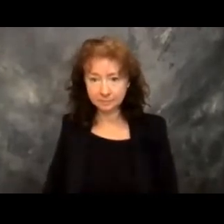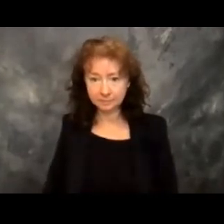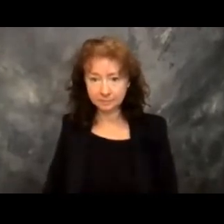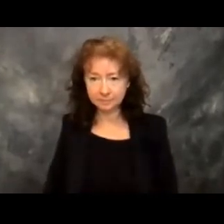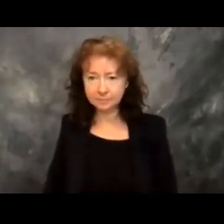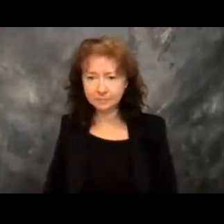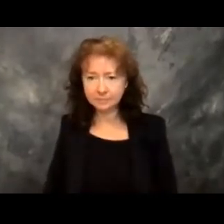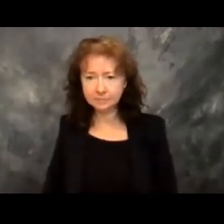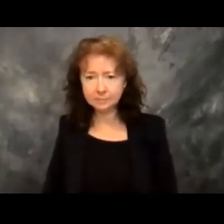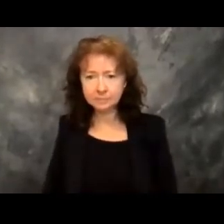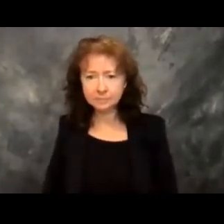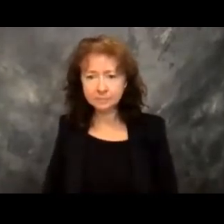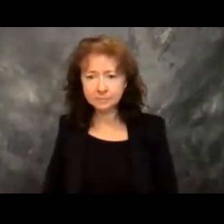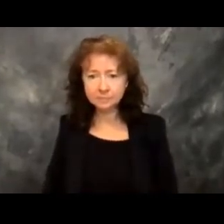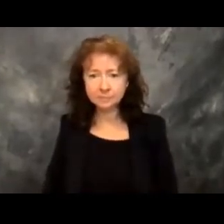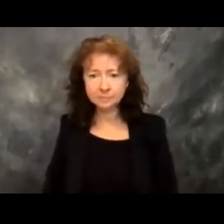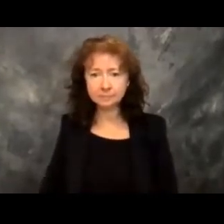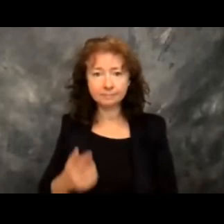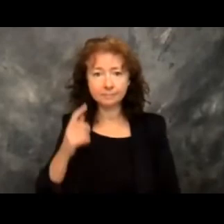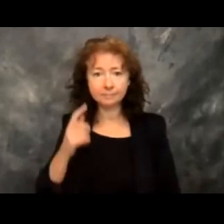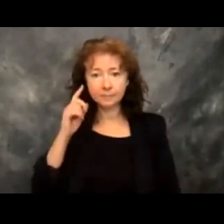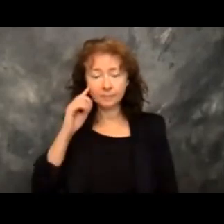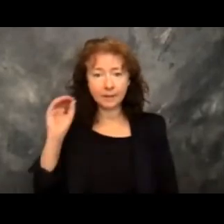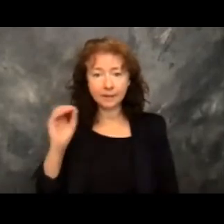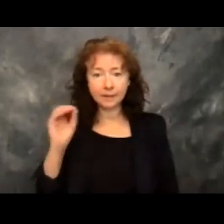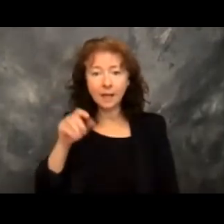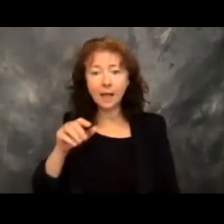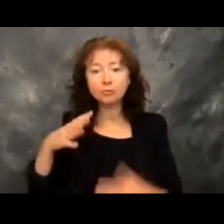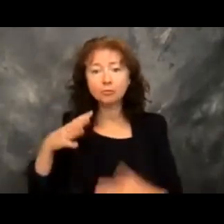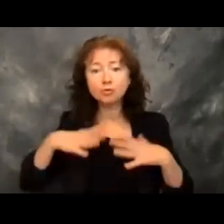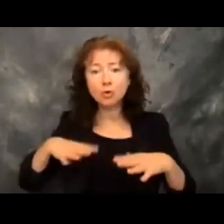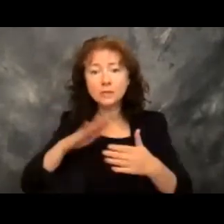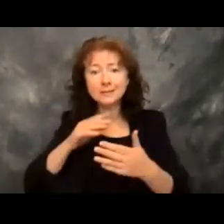Magnus, I don't hear the sign language interpreter's voice.